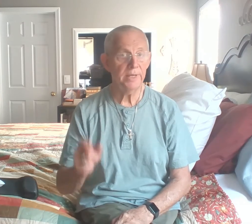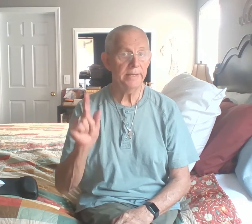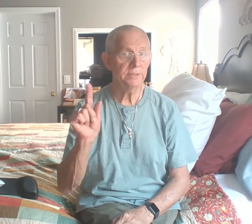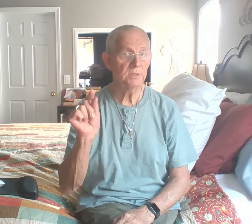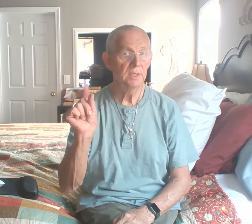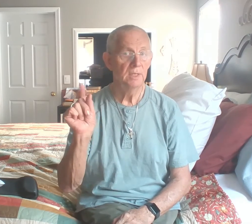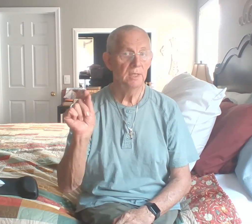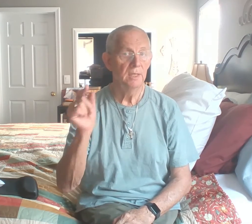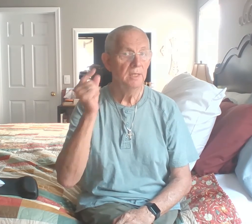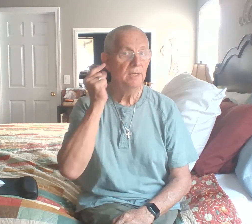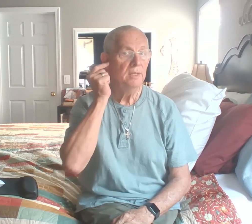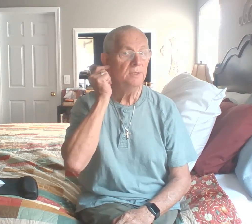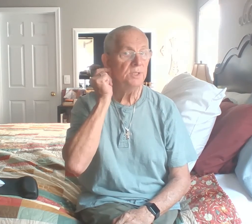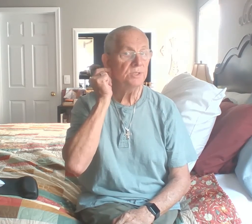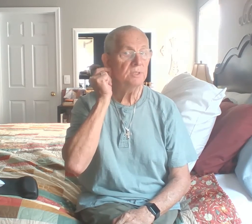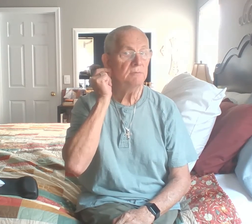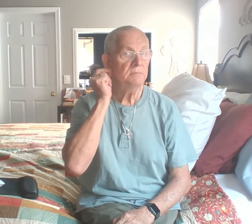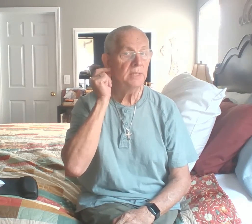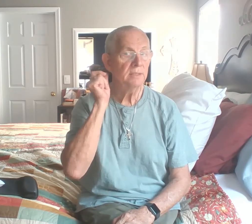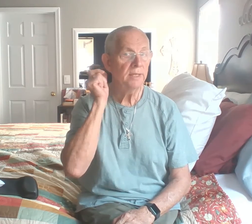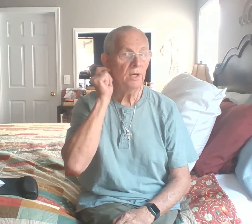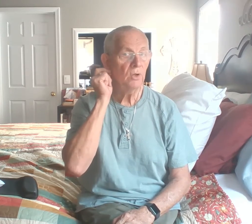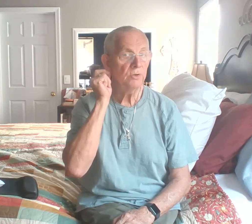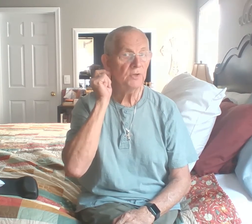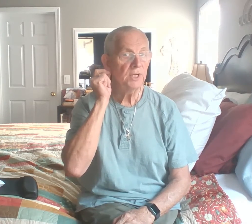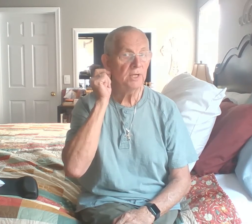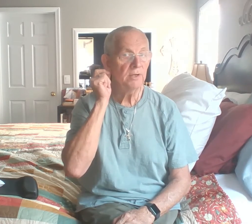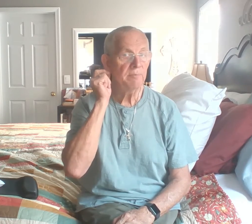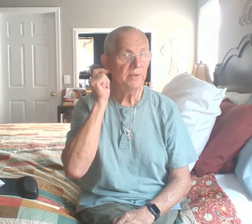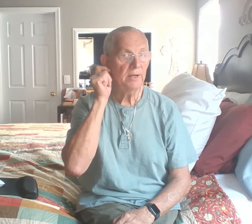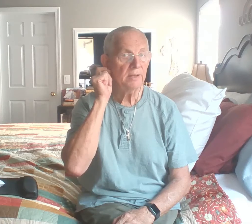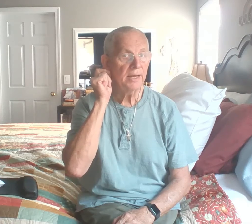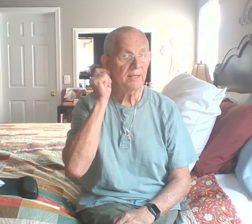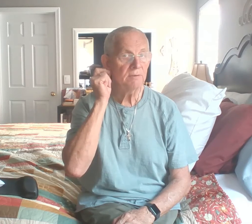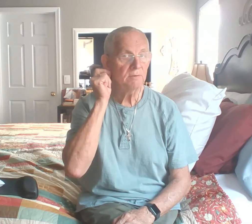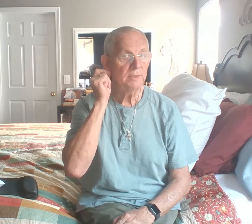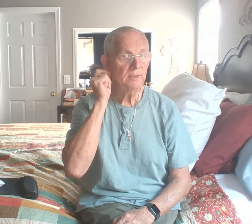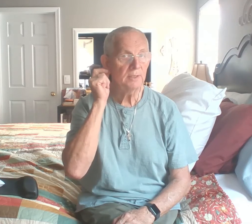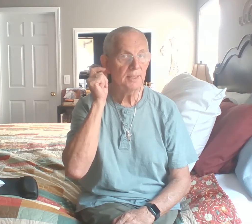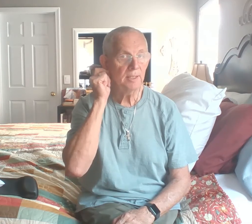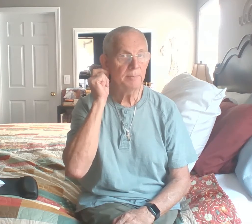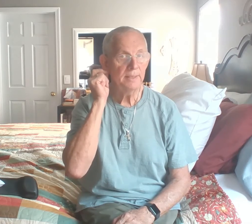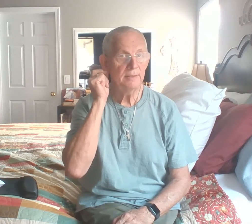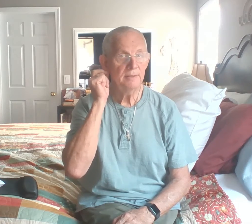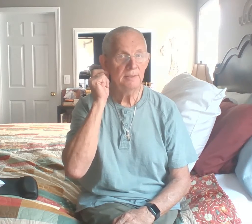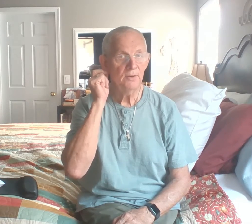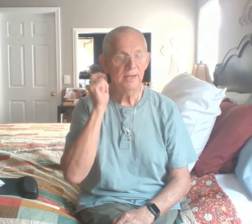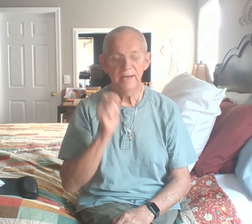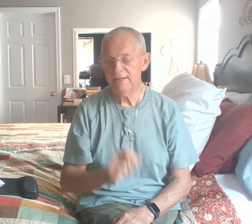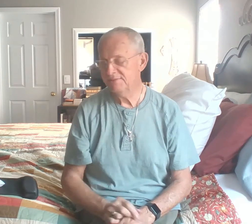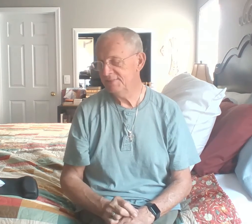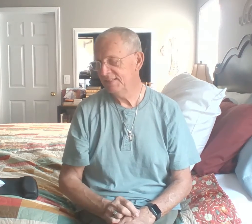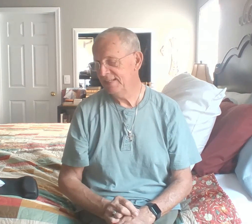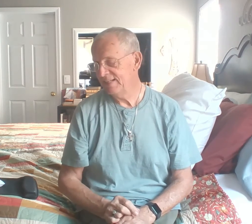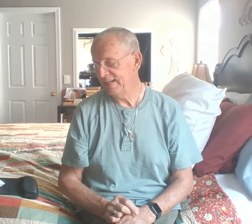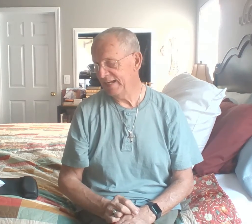earrings. Just get a hold of your ear up there and kind of wiggle a little bit, okay? And